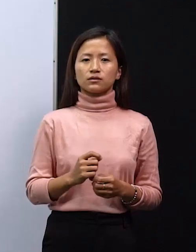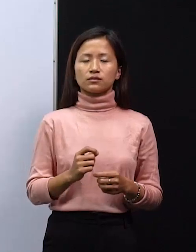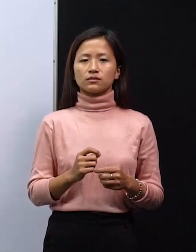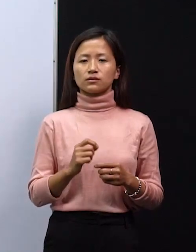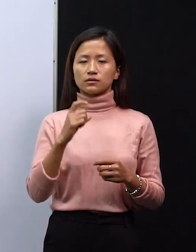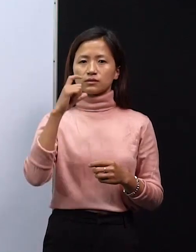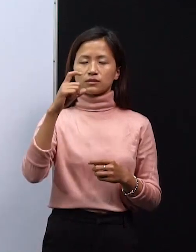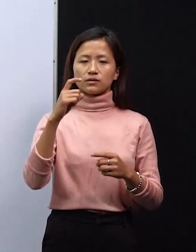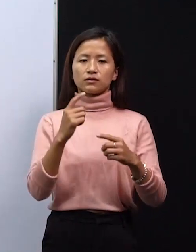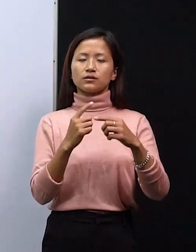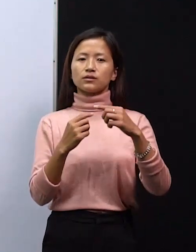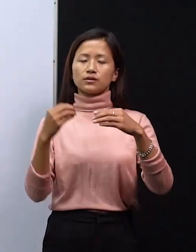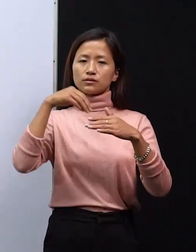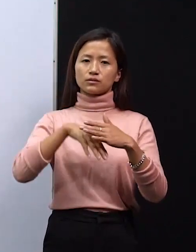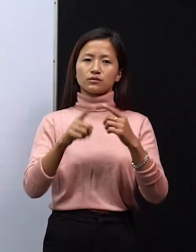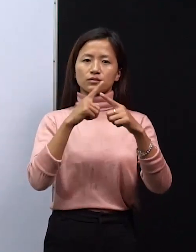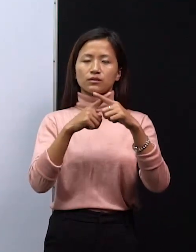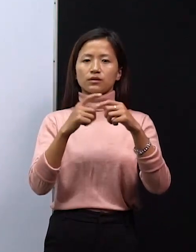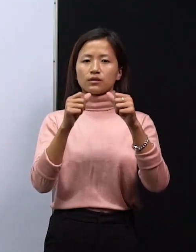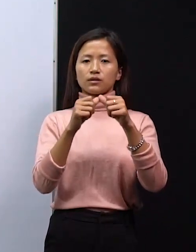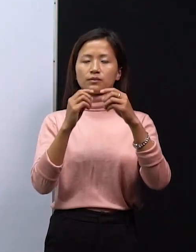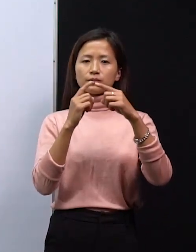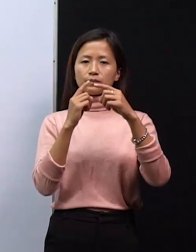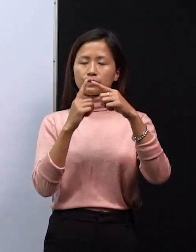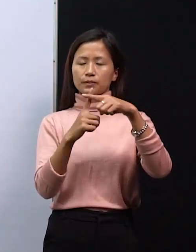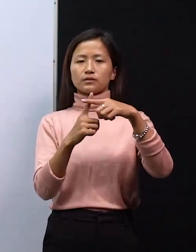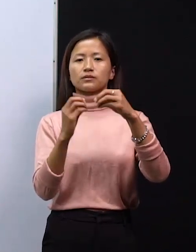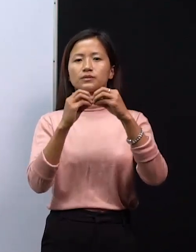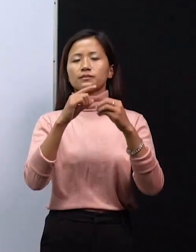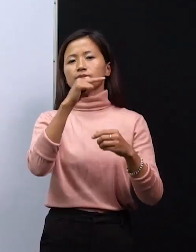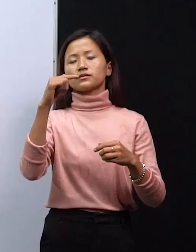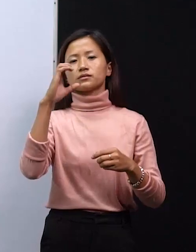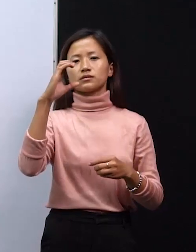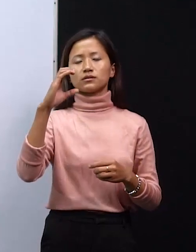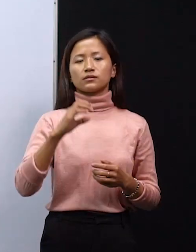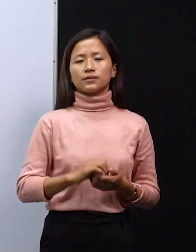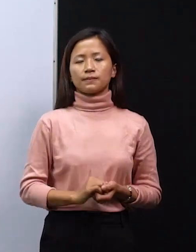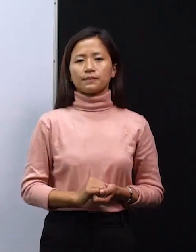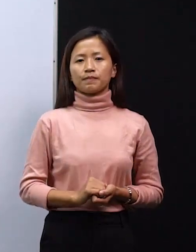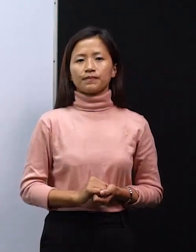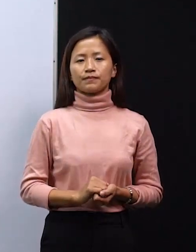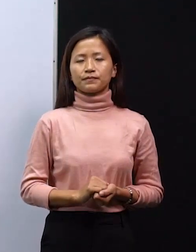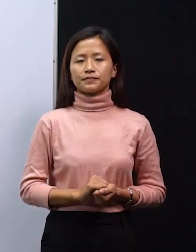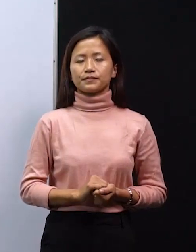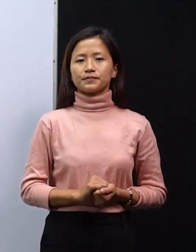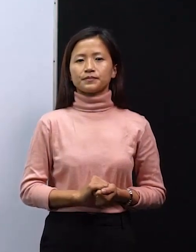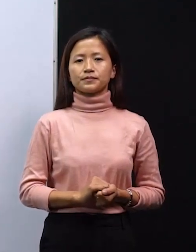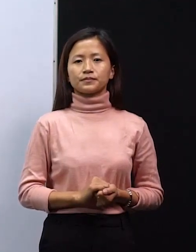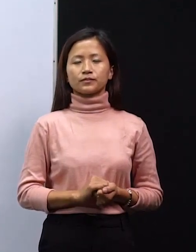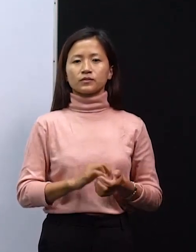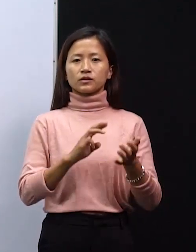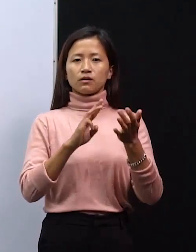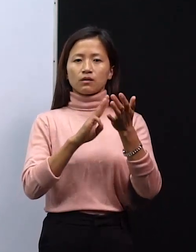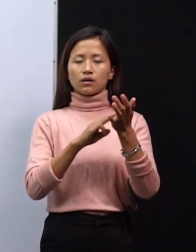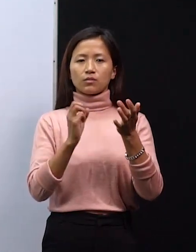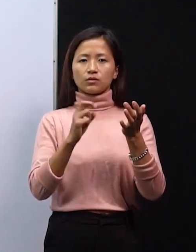C into A plus B minus C. Alright? Now you can see that a monomial